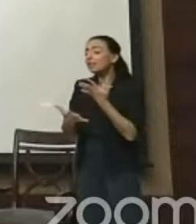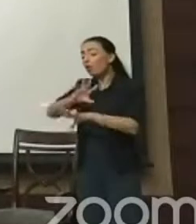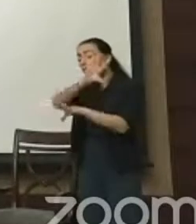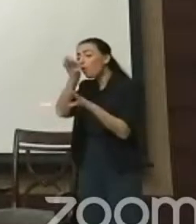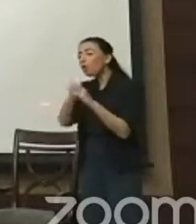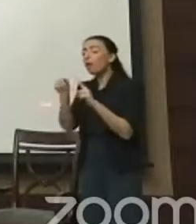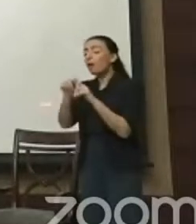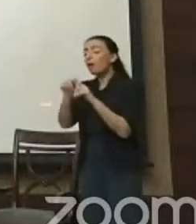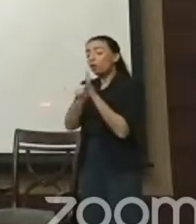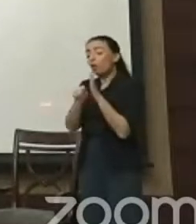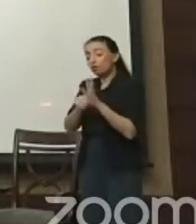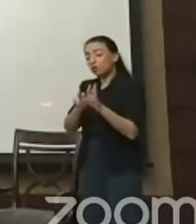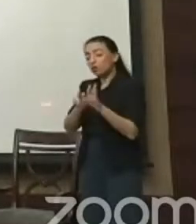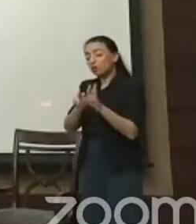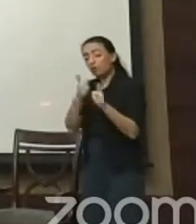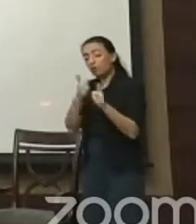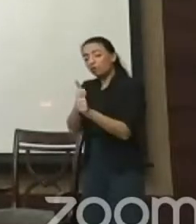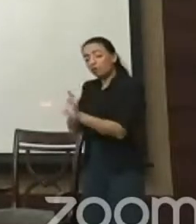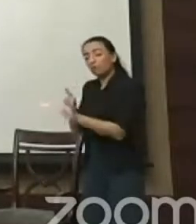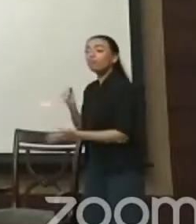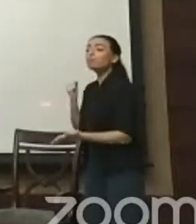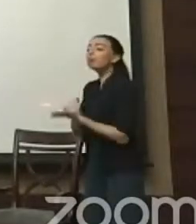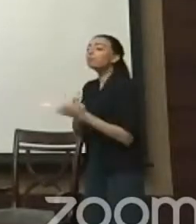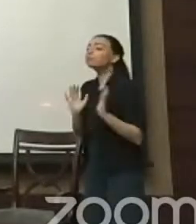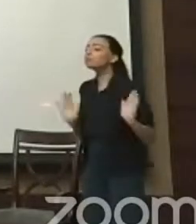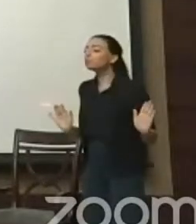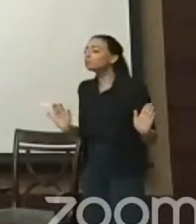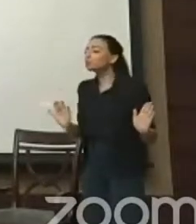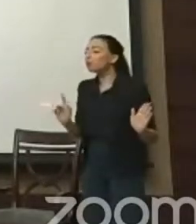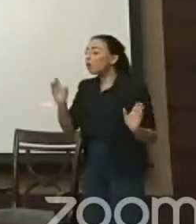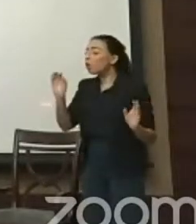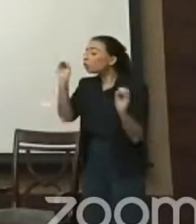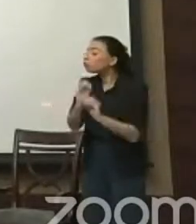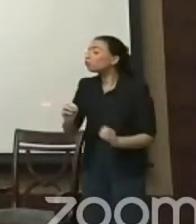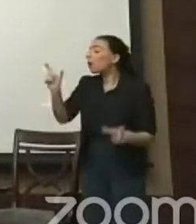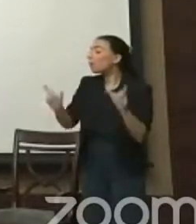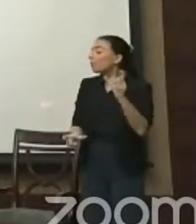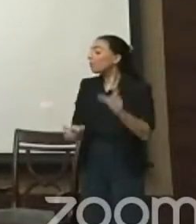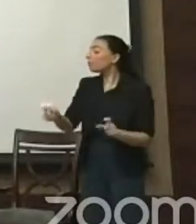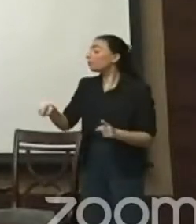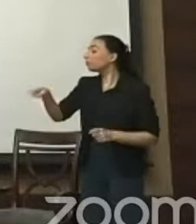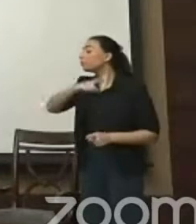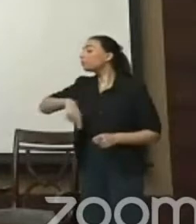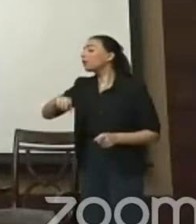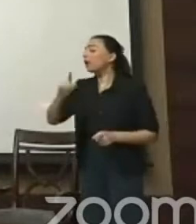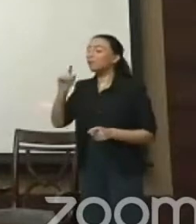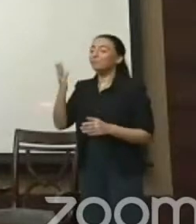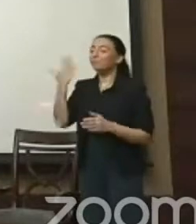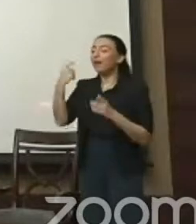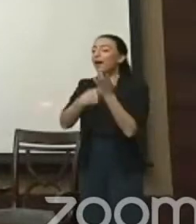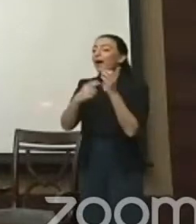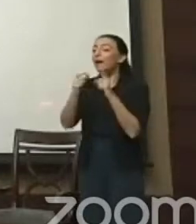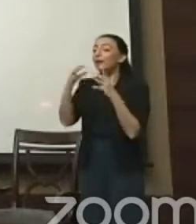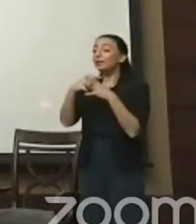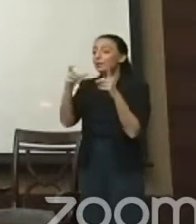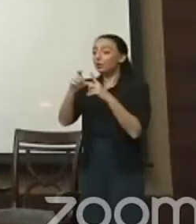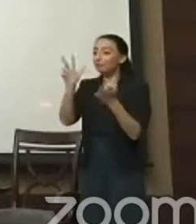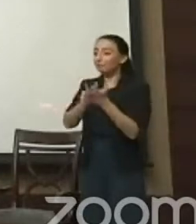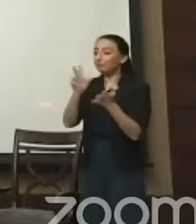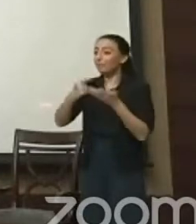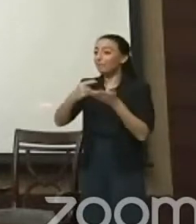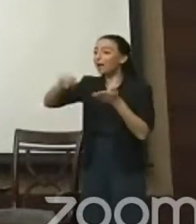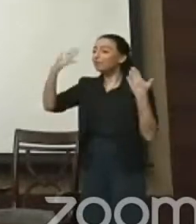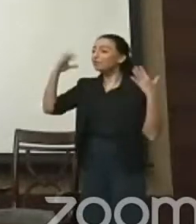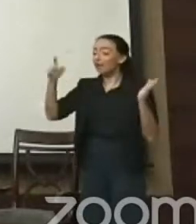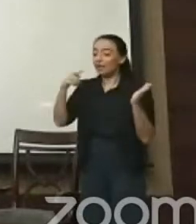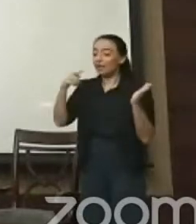should be a proper policy that nobody should. When Rights of Person with Disabilities Act was passed,